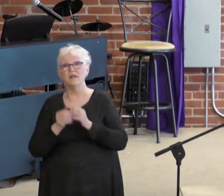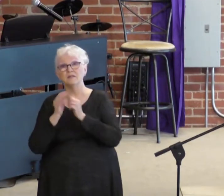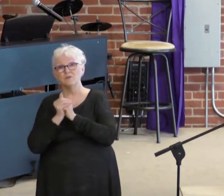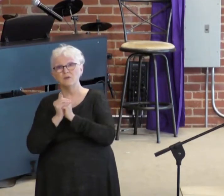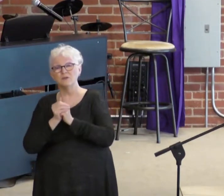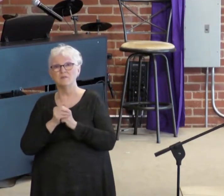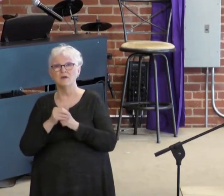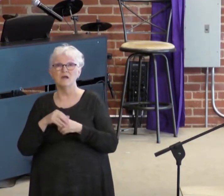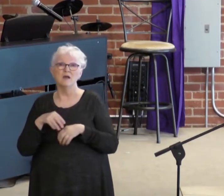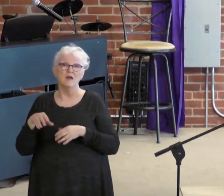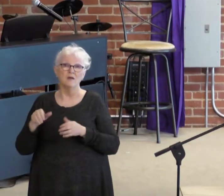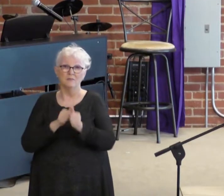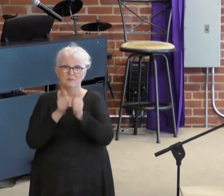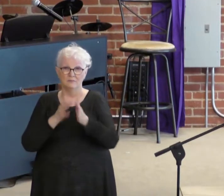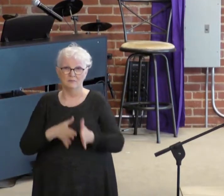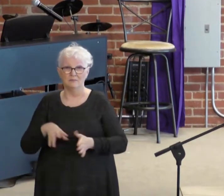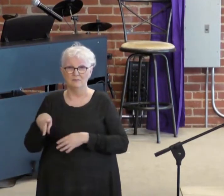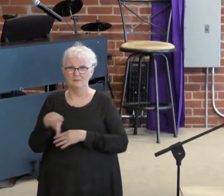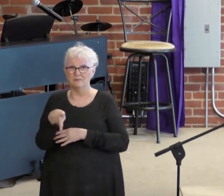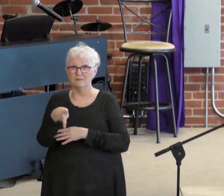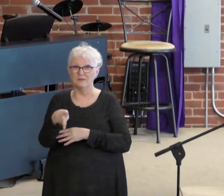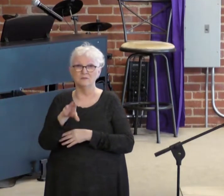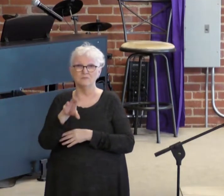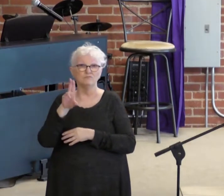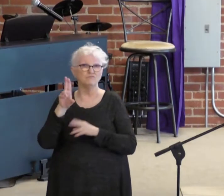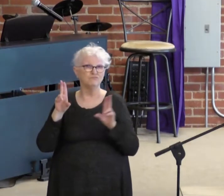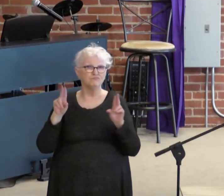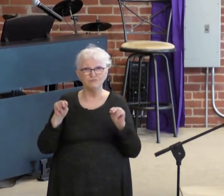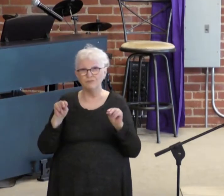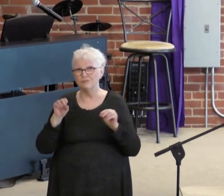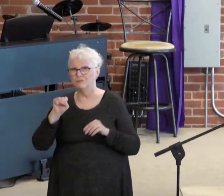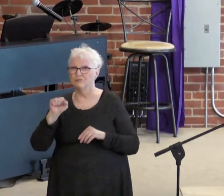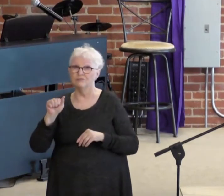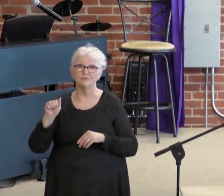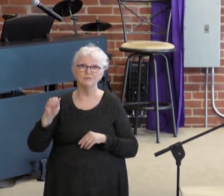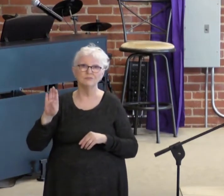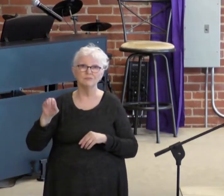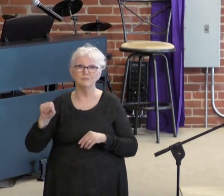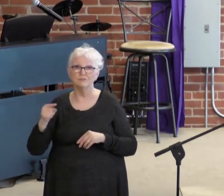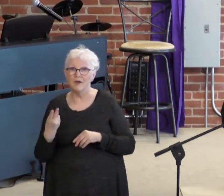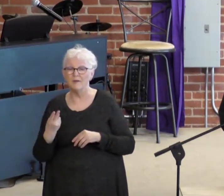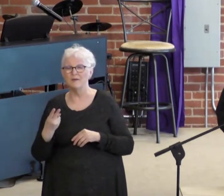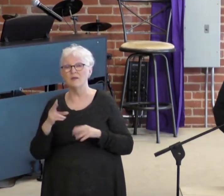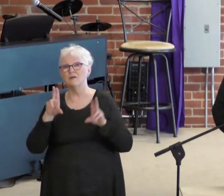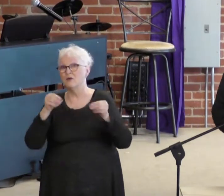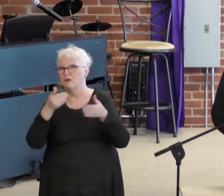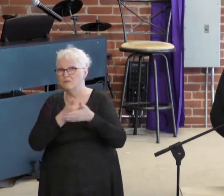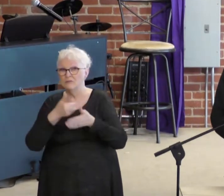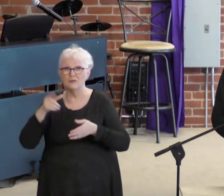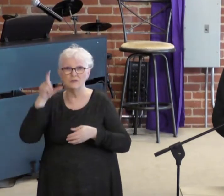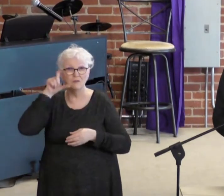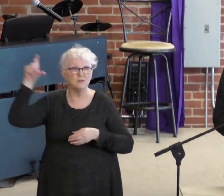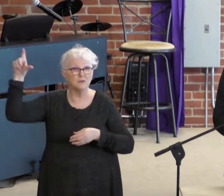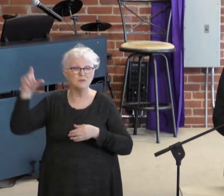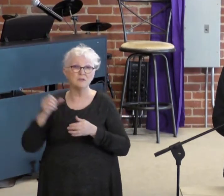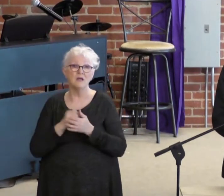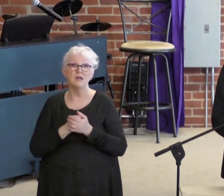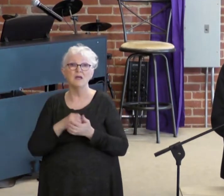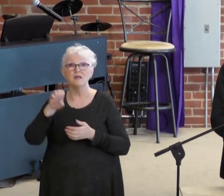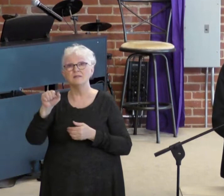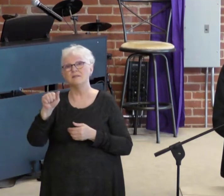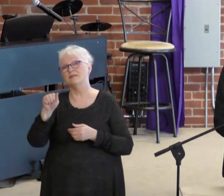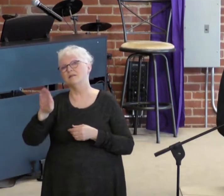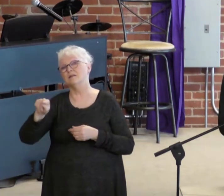any day above another. No Sabbaths, no new moons. Sabbath was made for man,